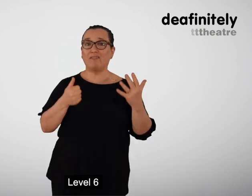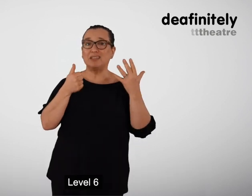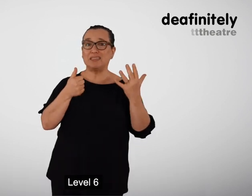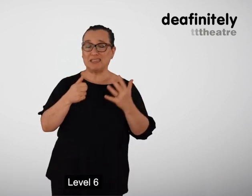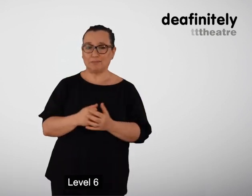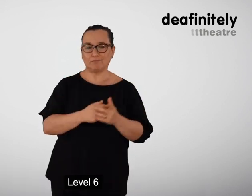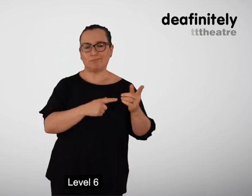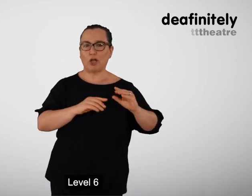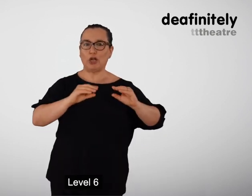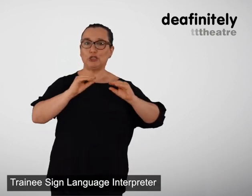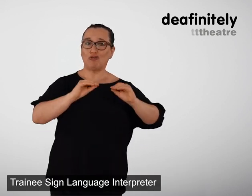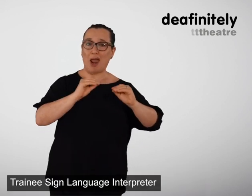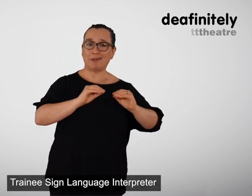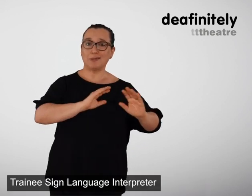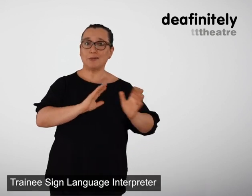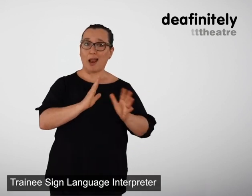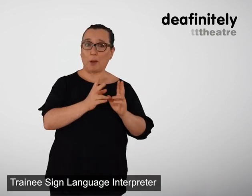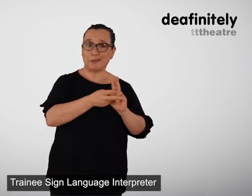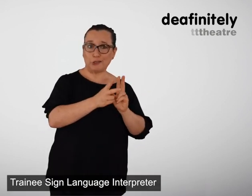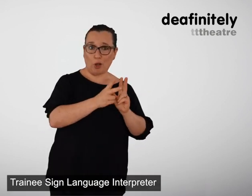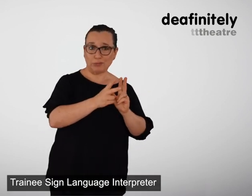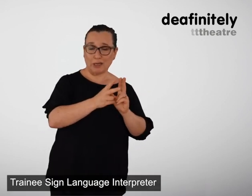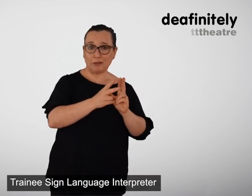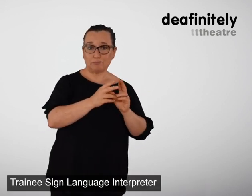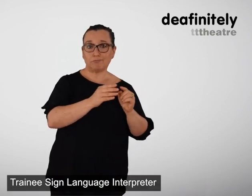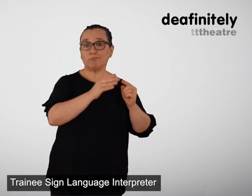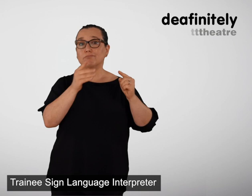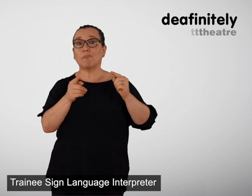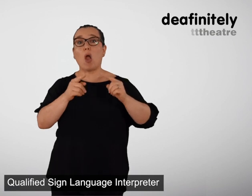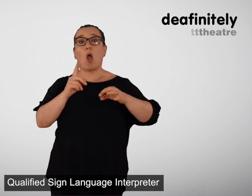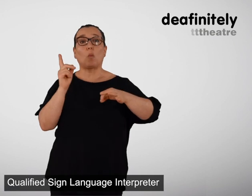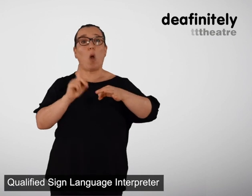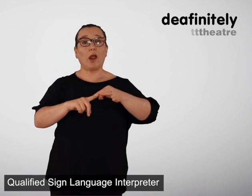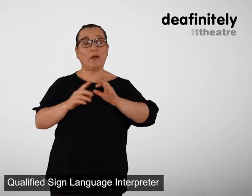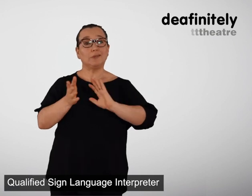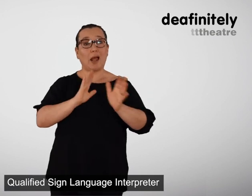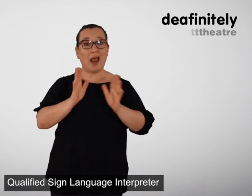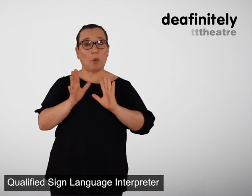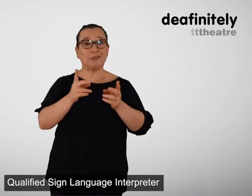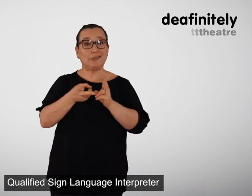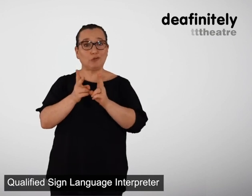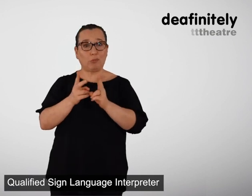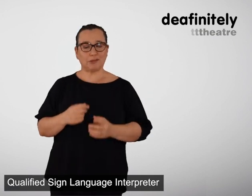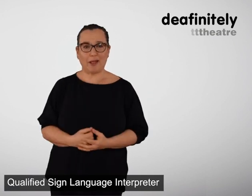Level 6 could be a trainee sign language interpreter or a qualified sign language interpreter.